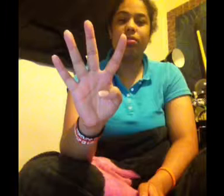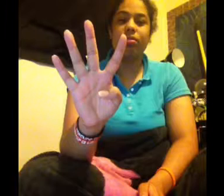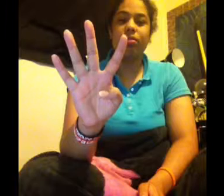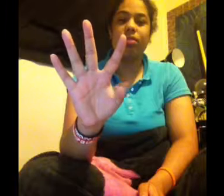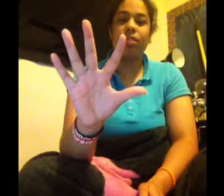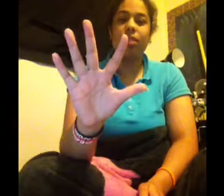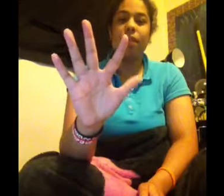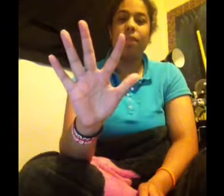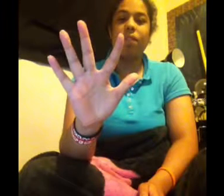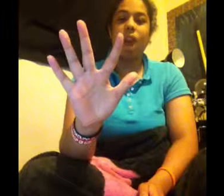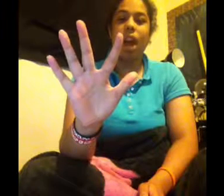5